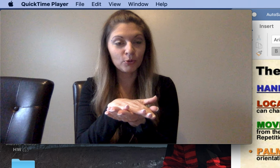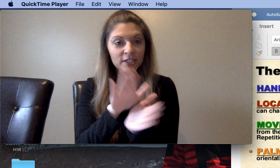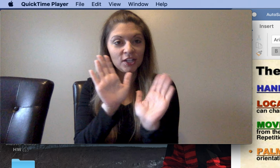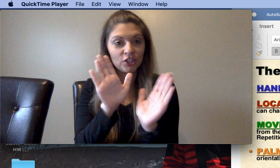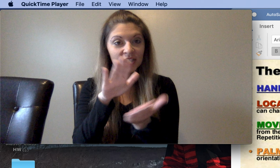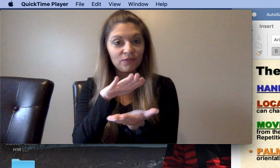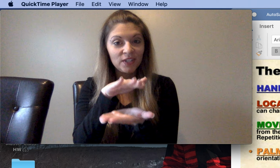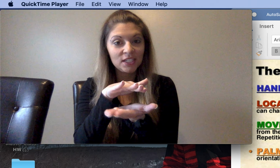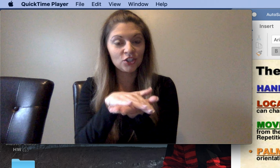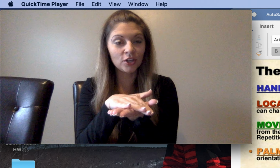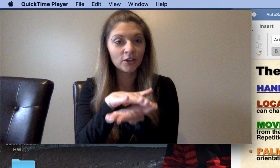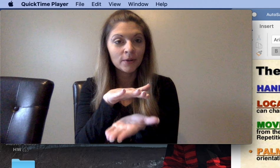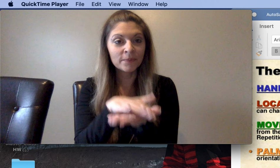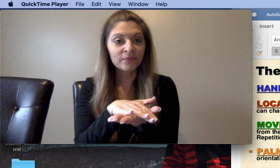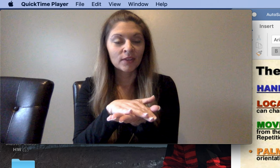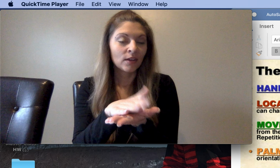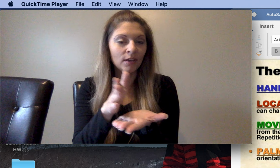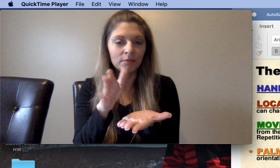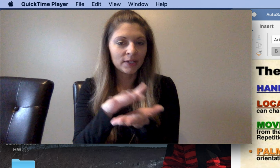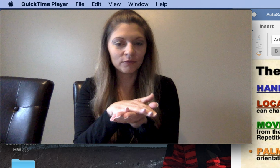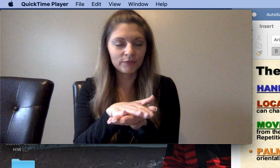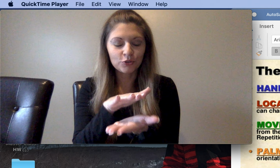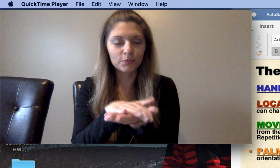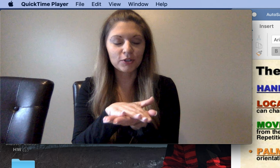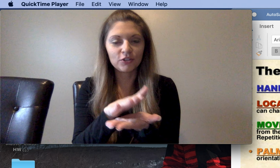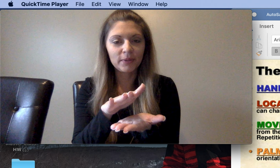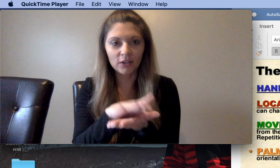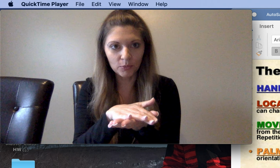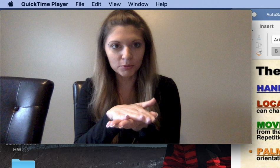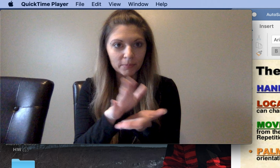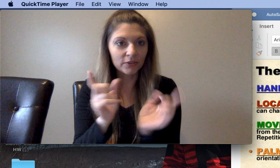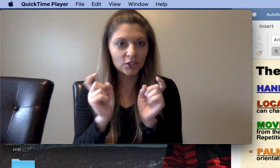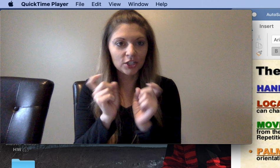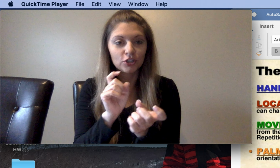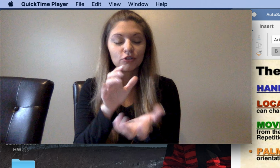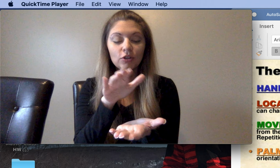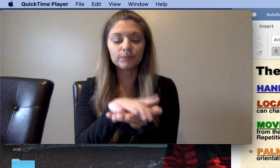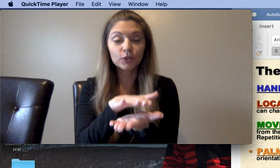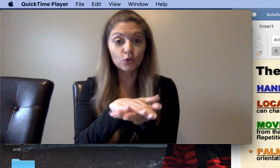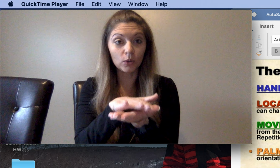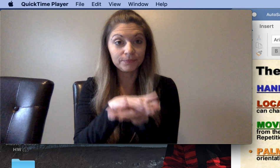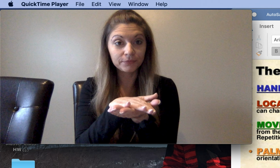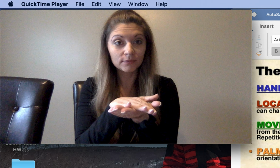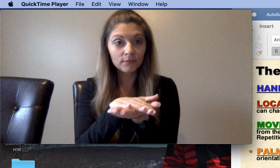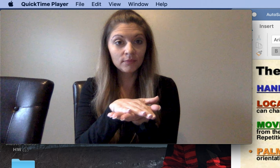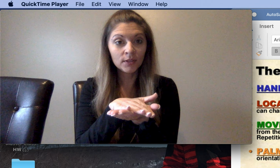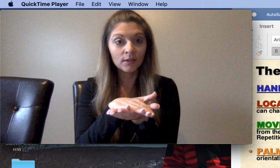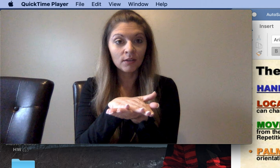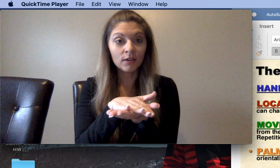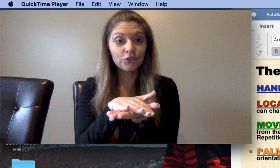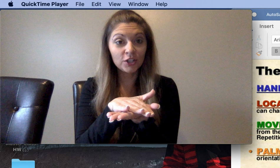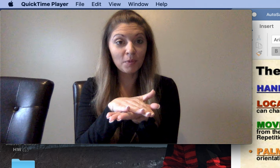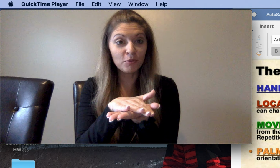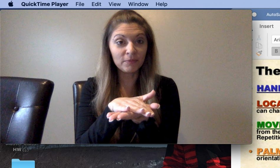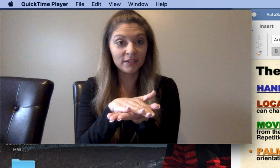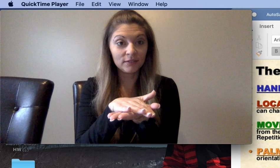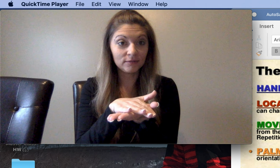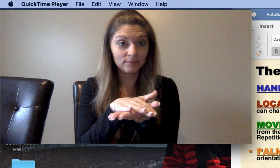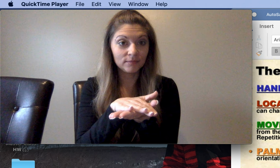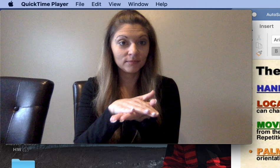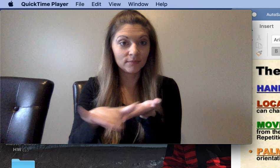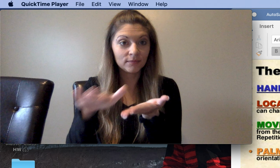palm orientation is facing each other. And my facial expressions, depending on what I'm talking about, they change. So, school. Change my